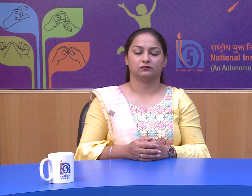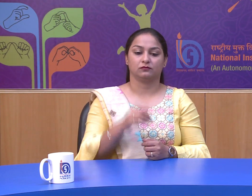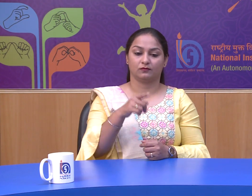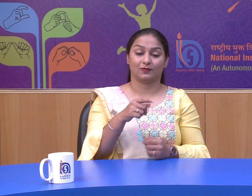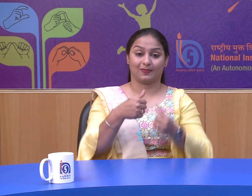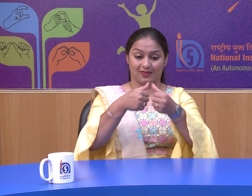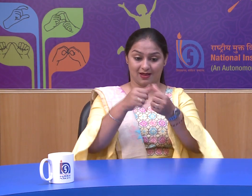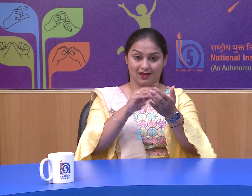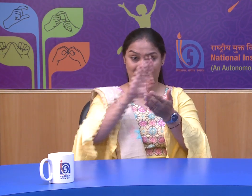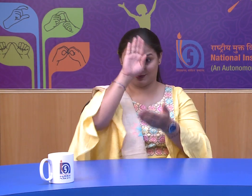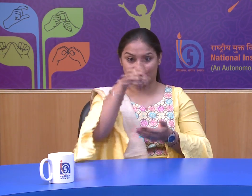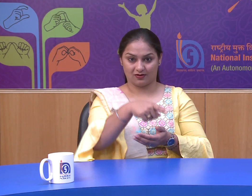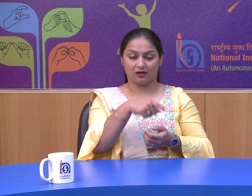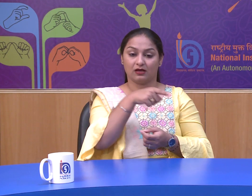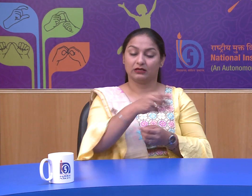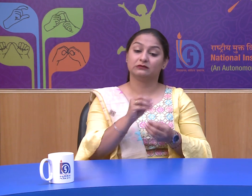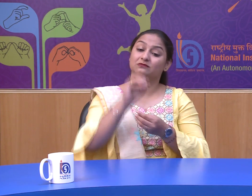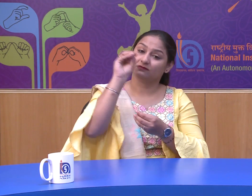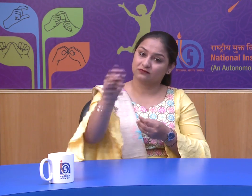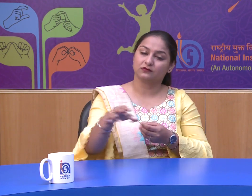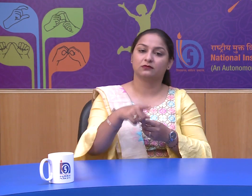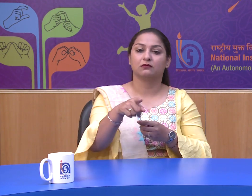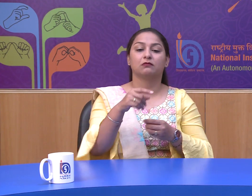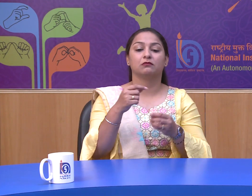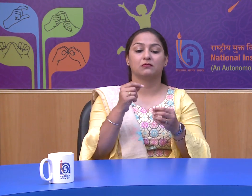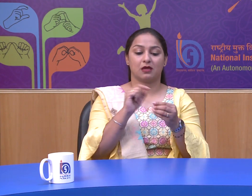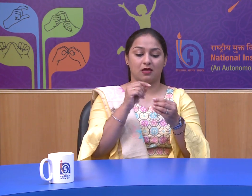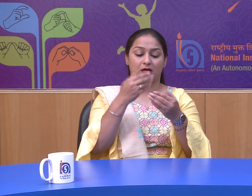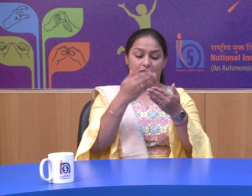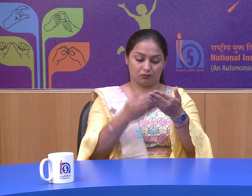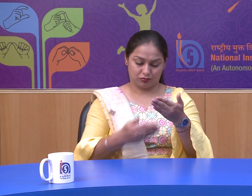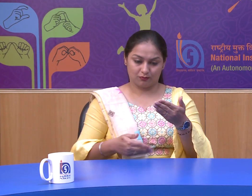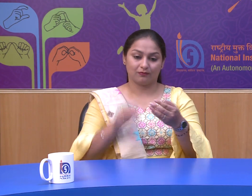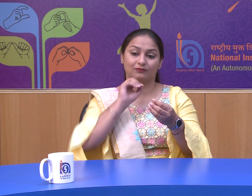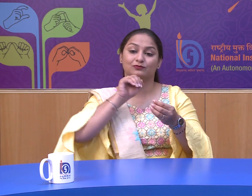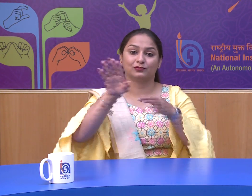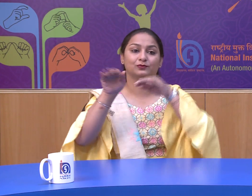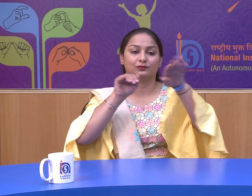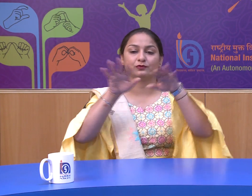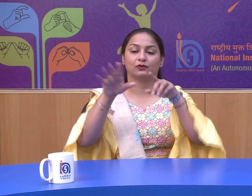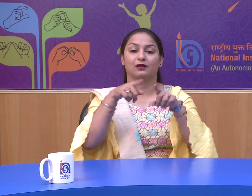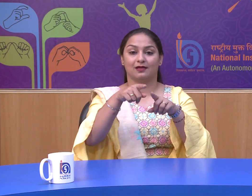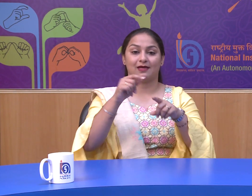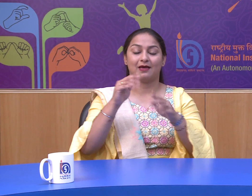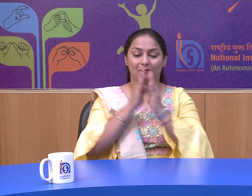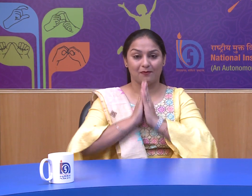Ashoka also sent messages of Dhamma or Dharma